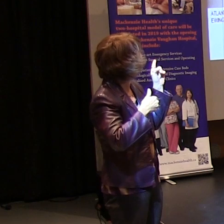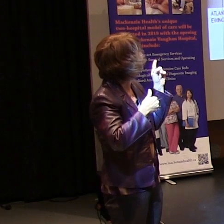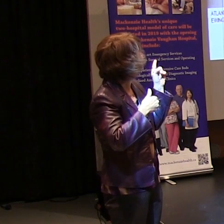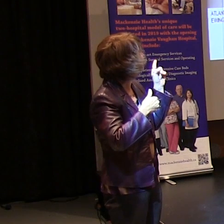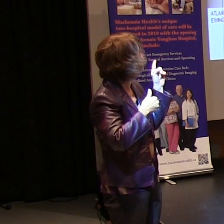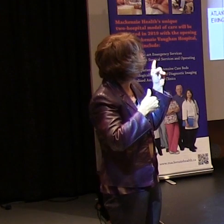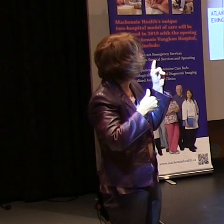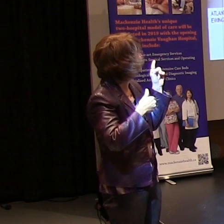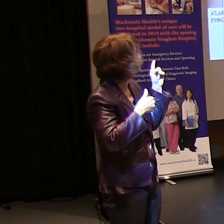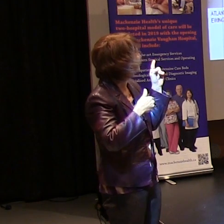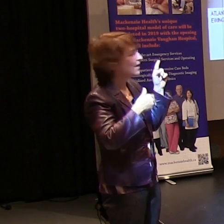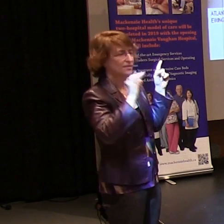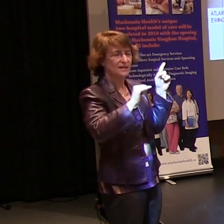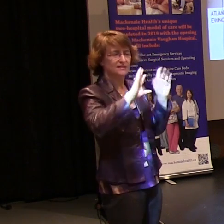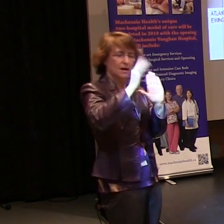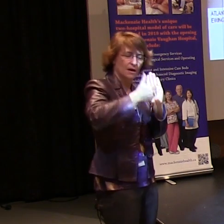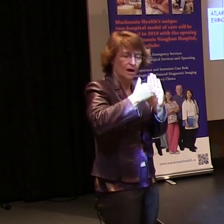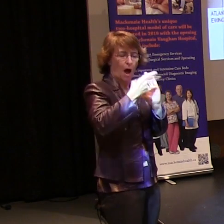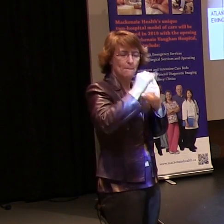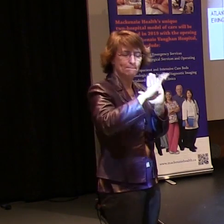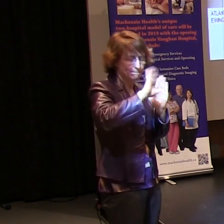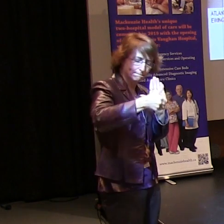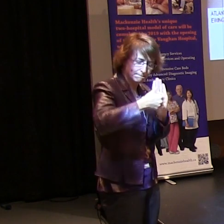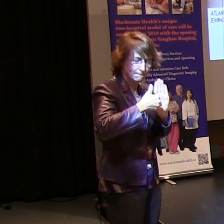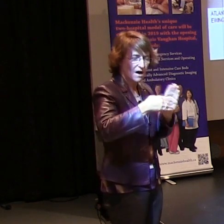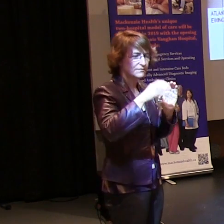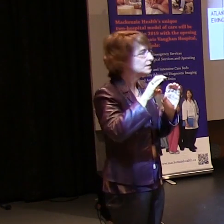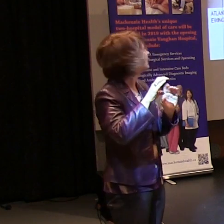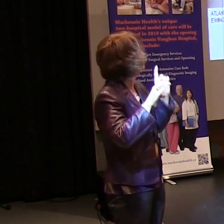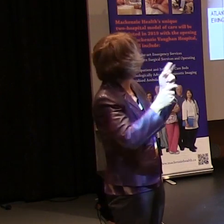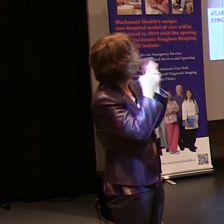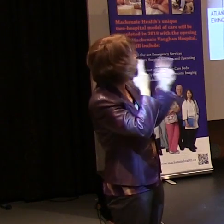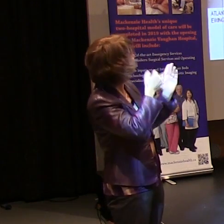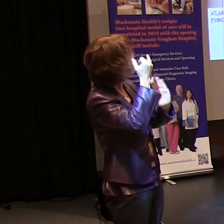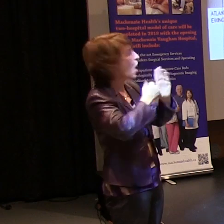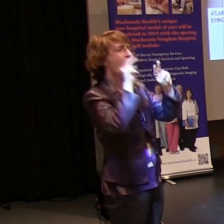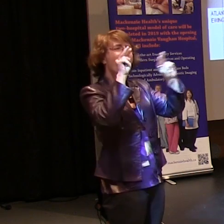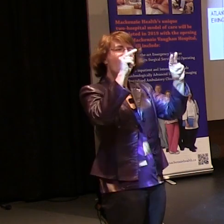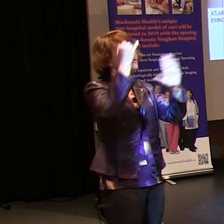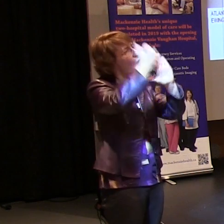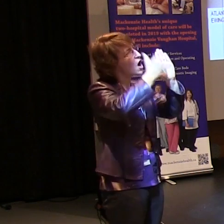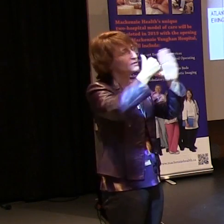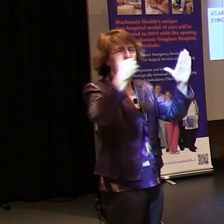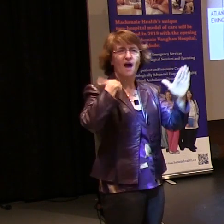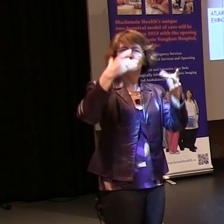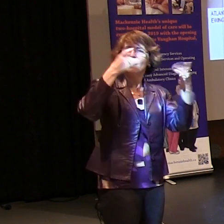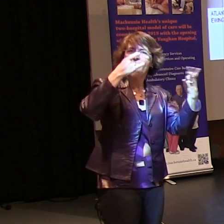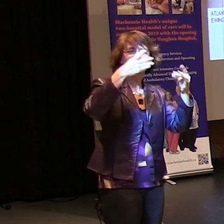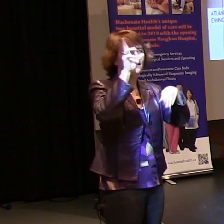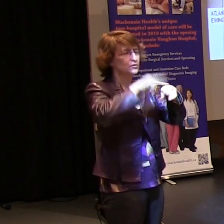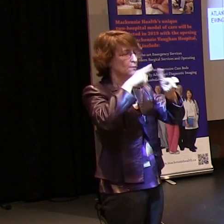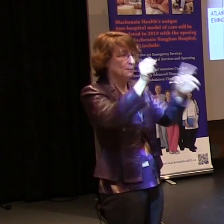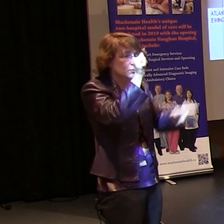piazzetta, that it's really the hub of the emergency. Look on the height, look on the art, look on the light. But the privacy and